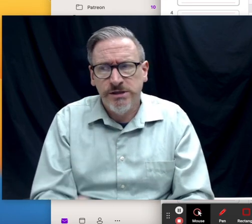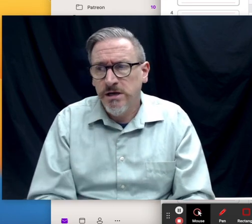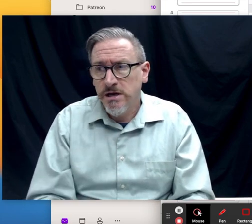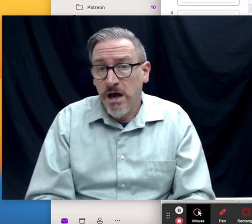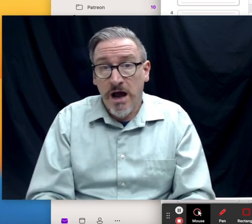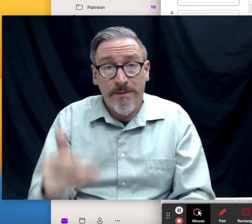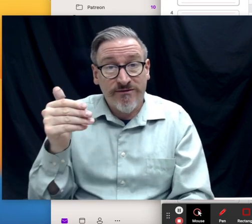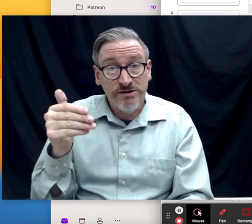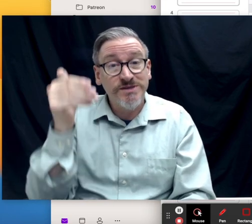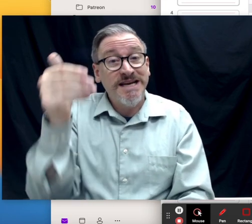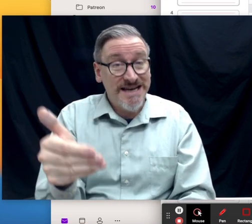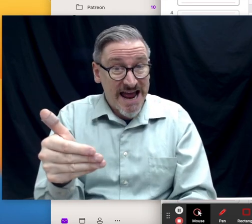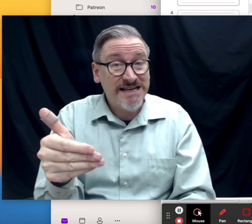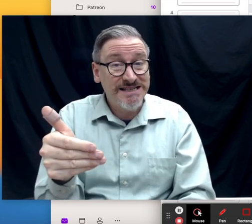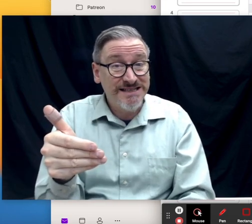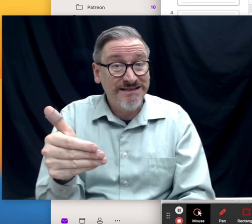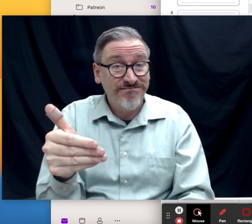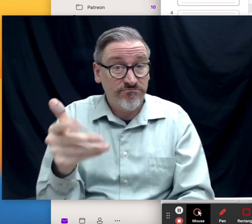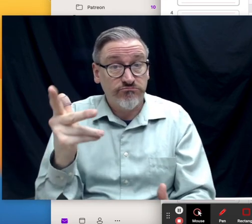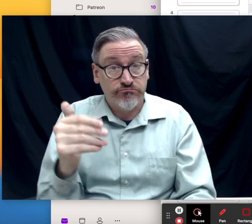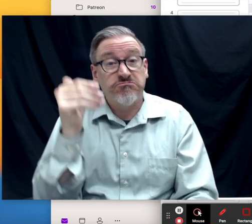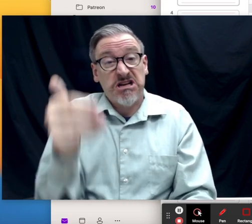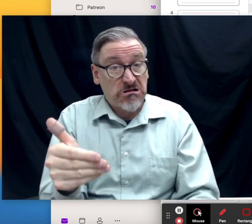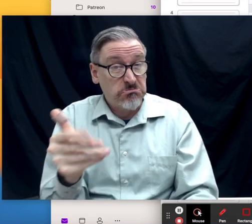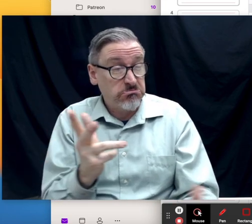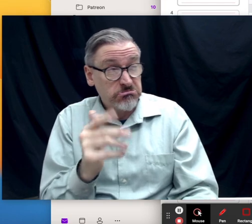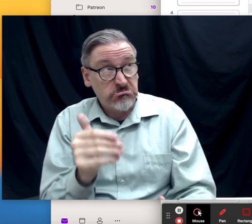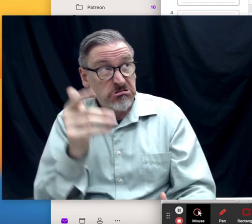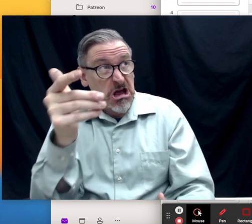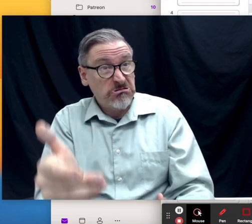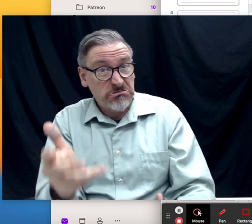use. I've also seen next,